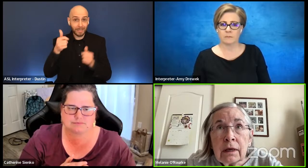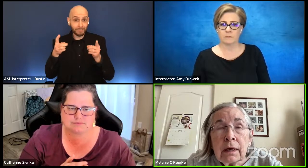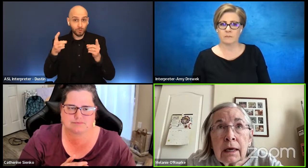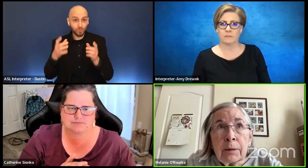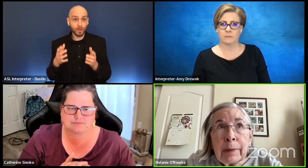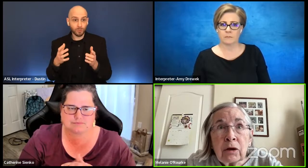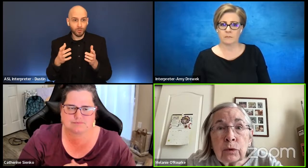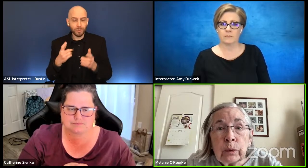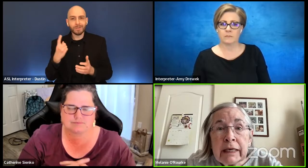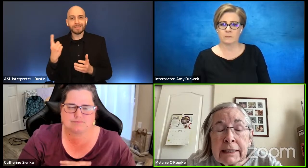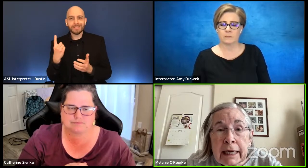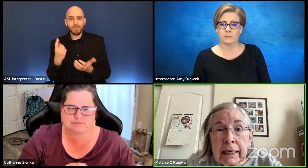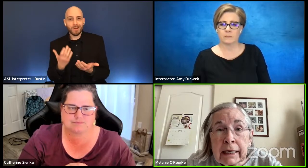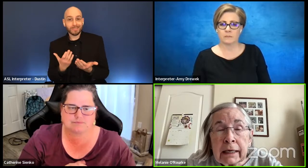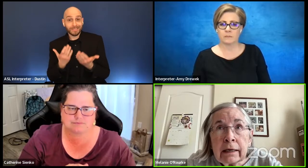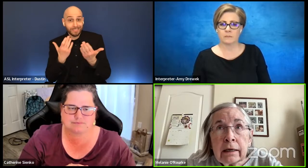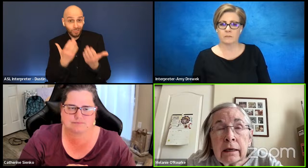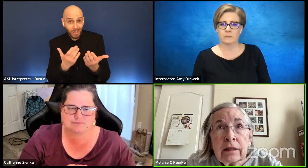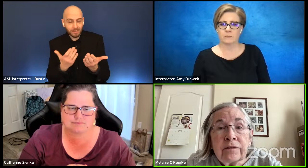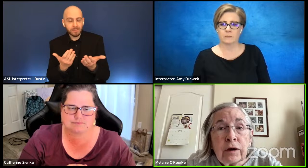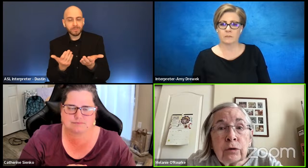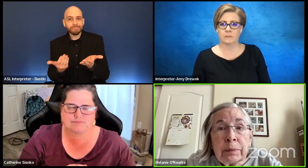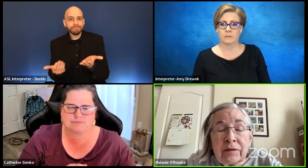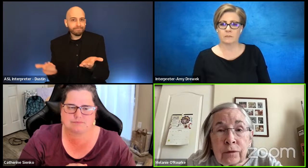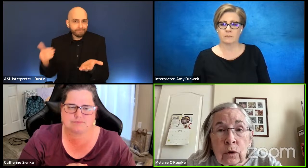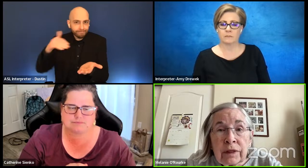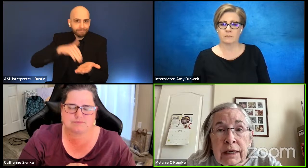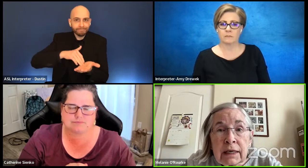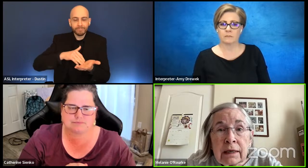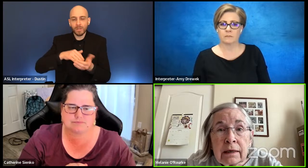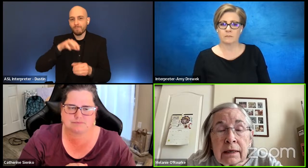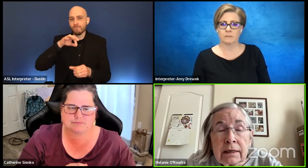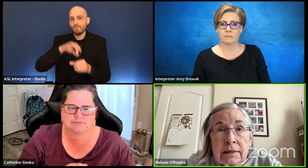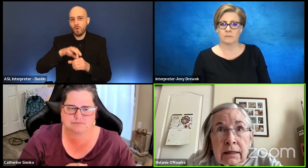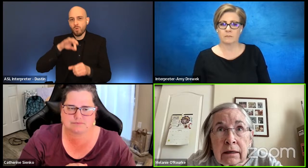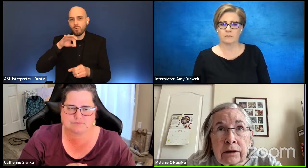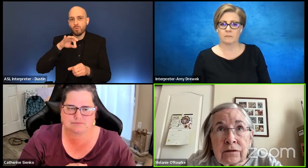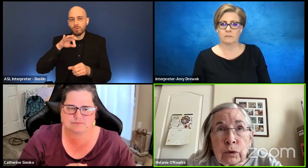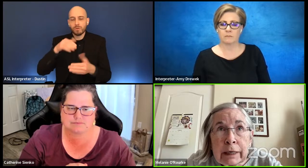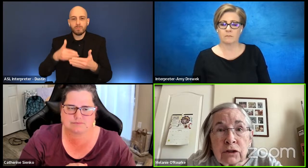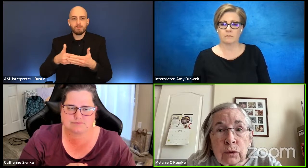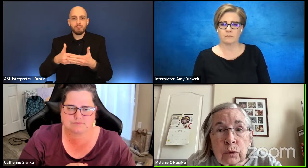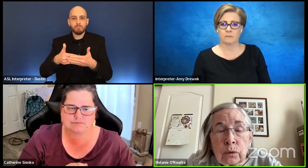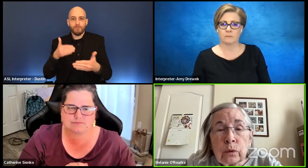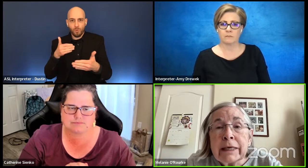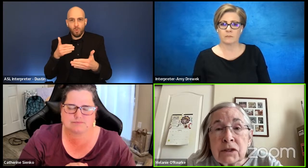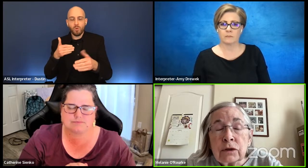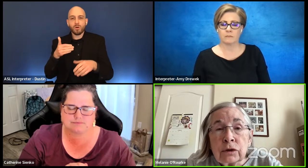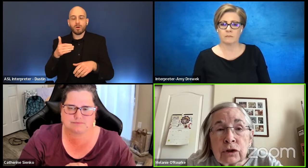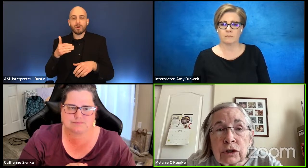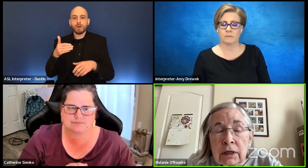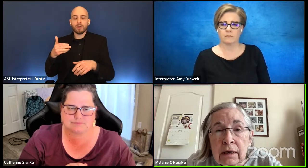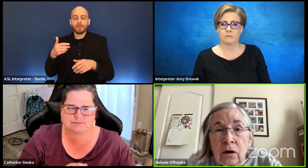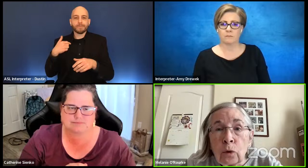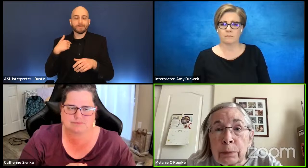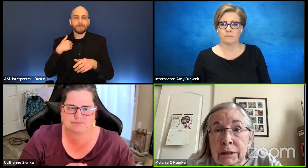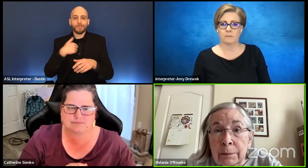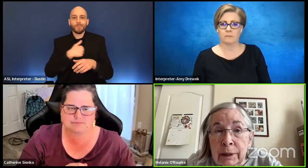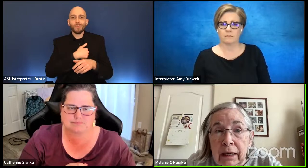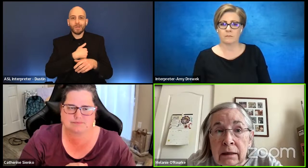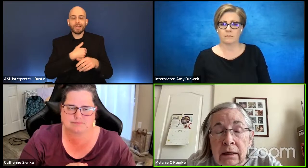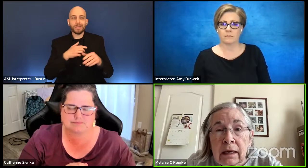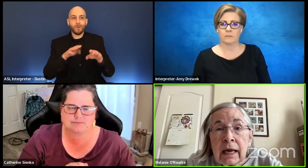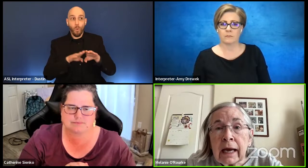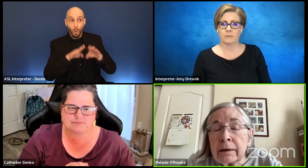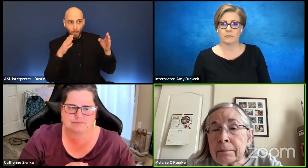forth about retaking the vote before the executive director research opened